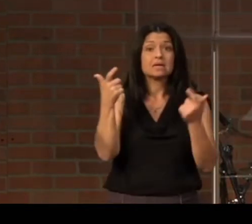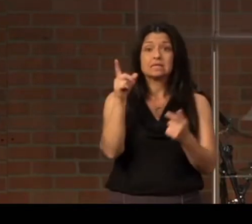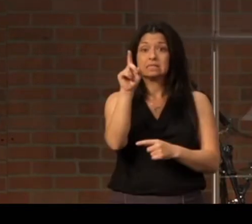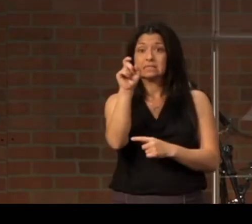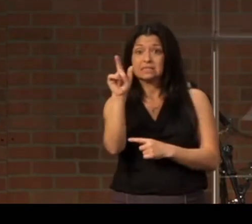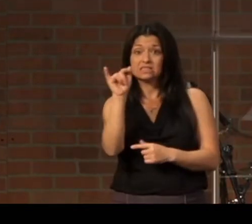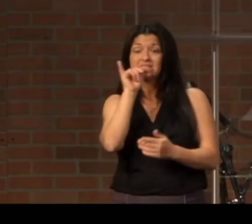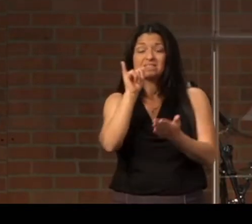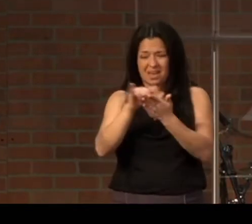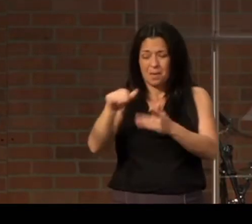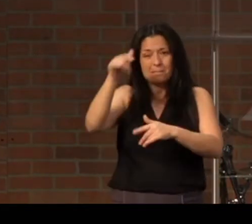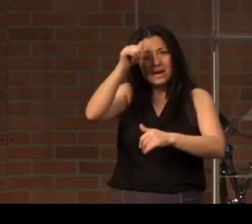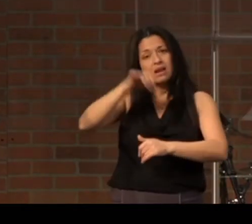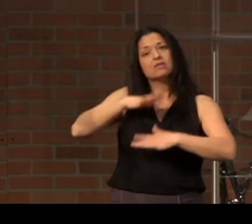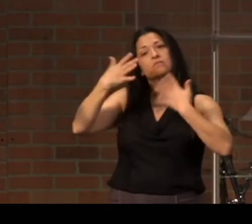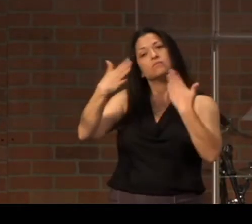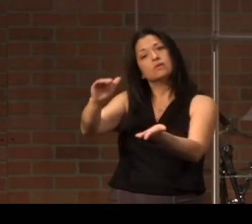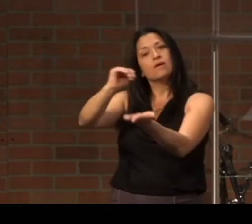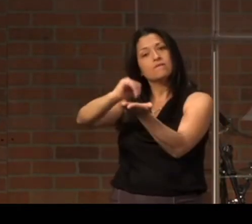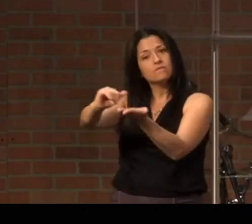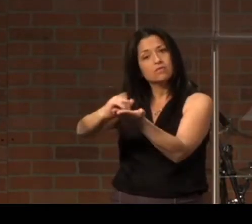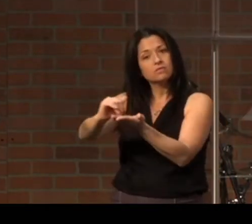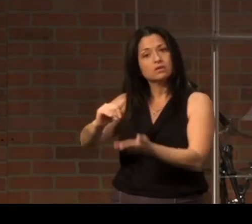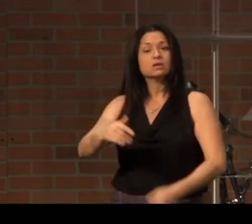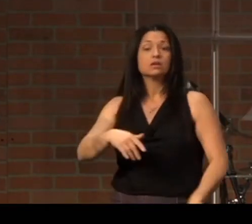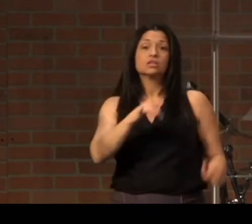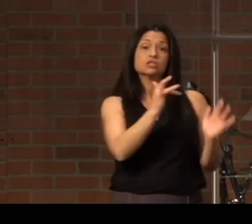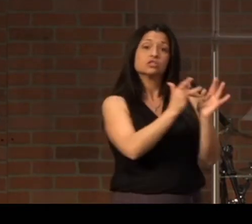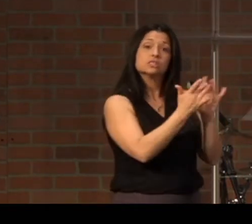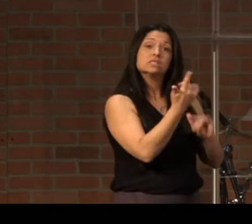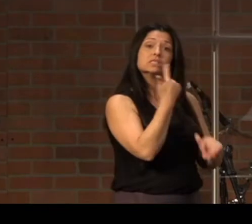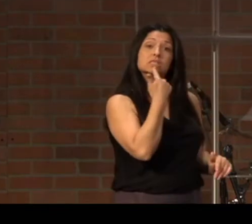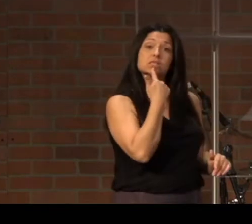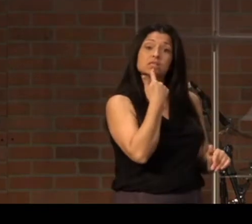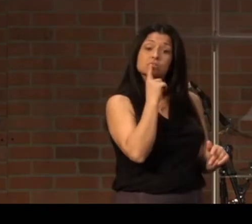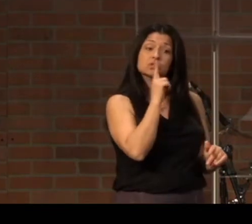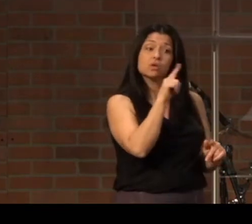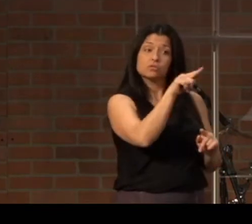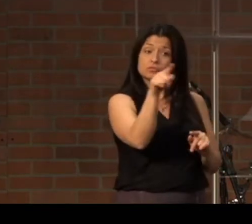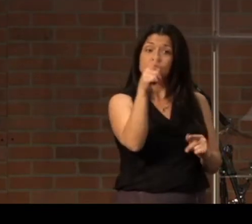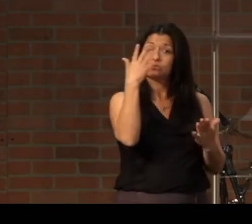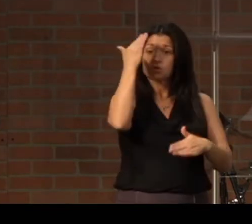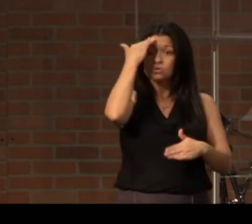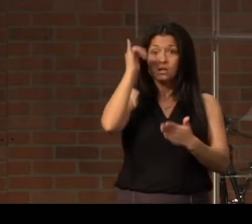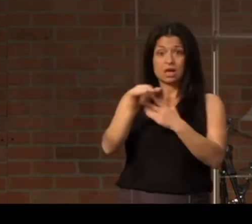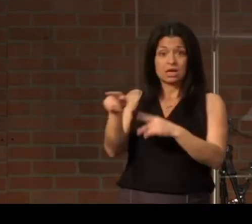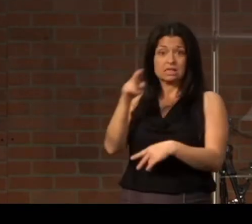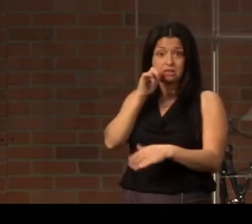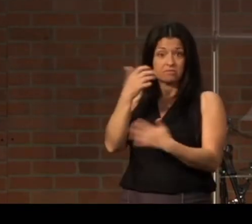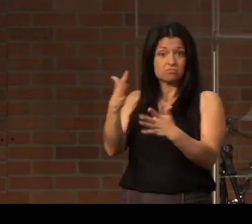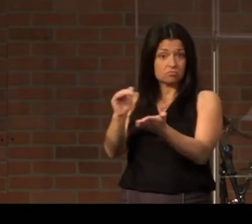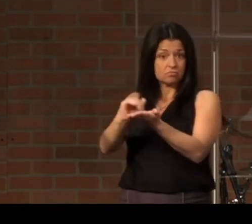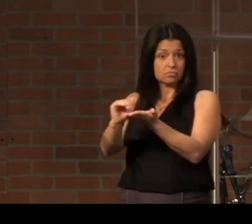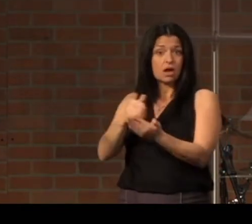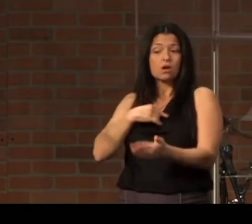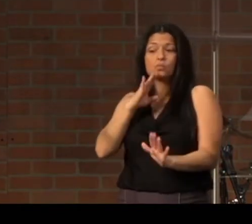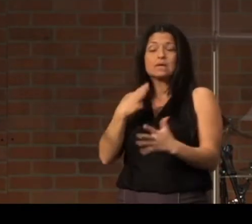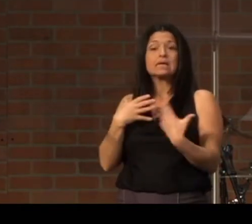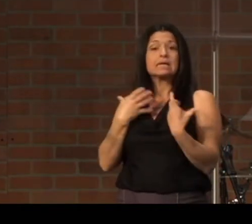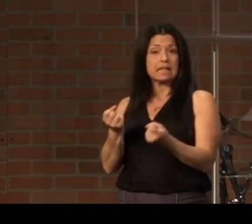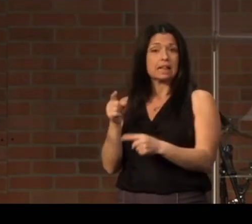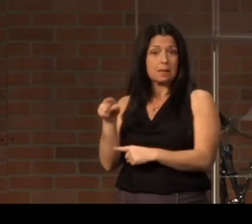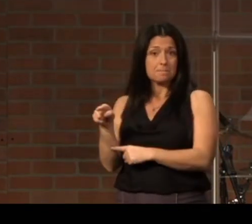forgiven. And what Jesus says is, so that you may know that this man is forgiven, I'm going to heal him. And so I say to the